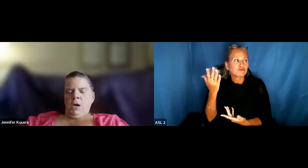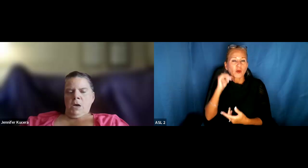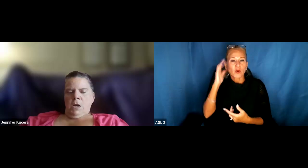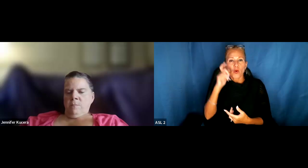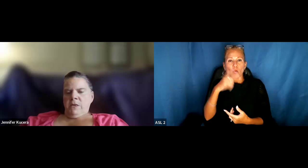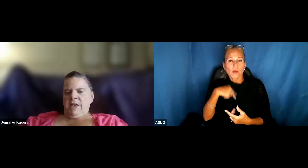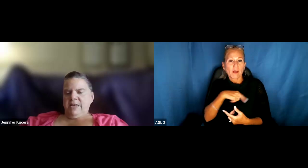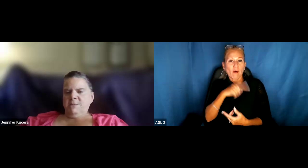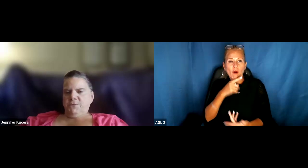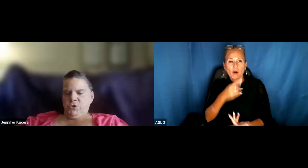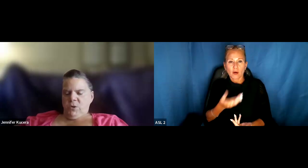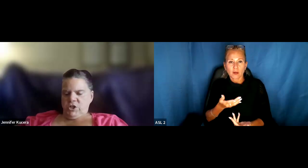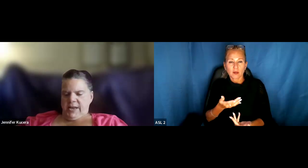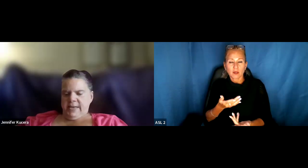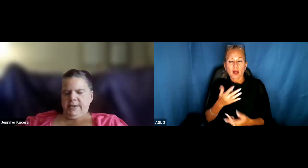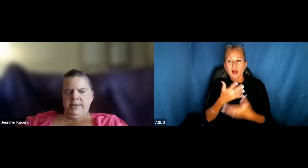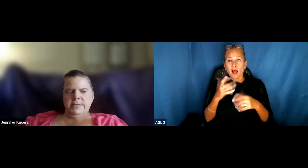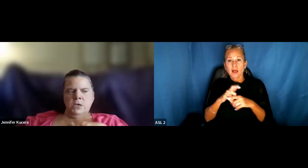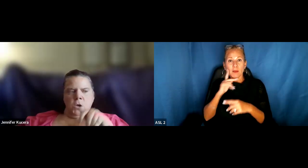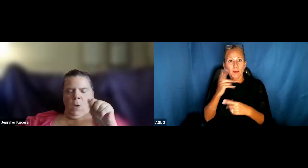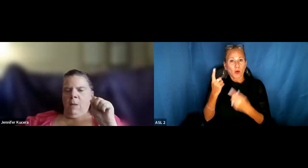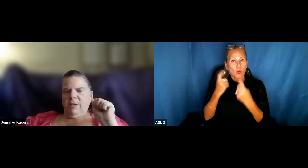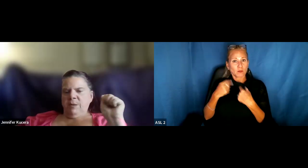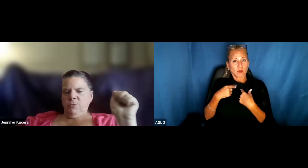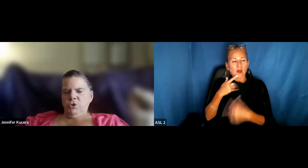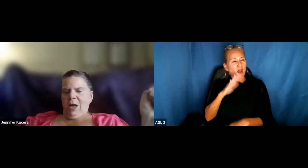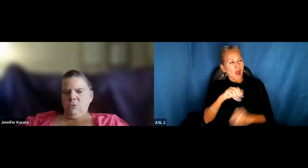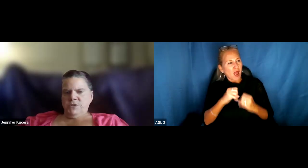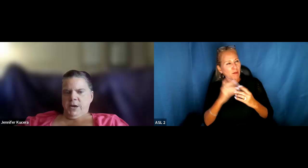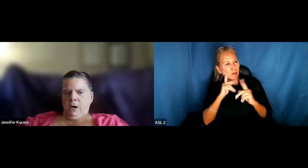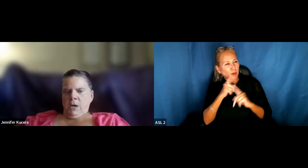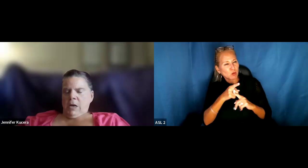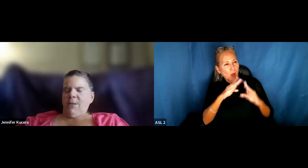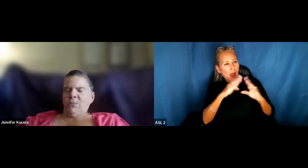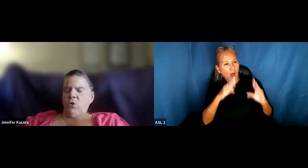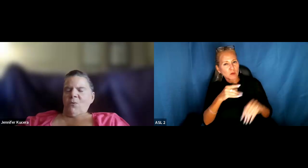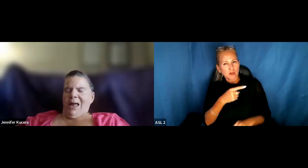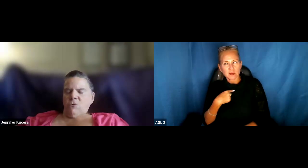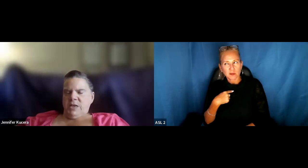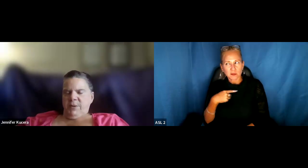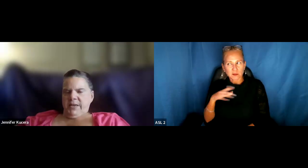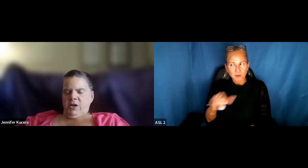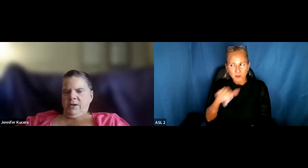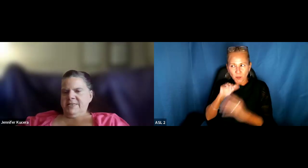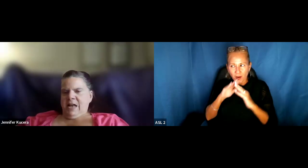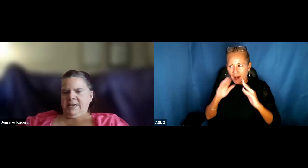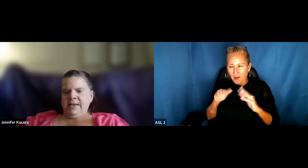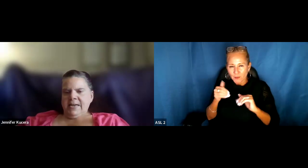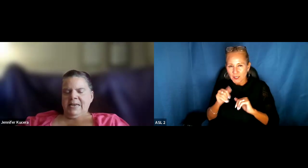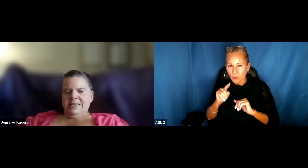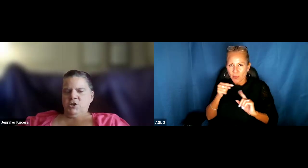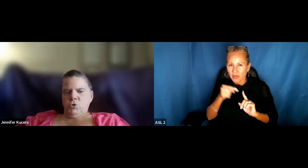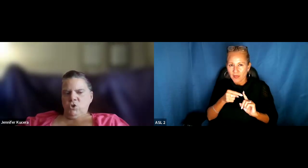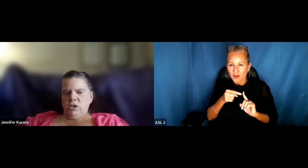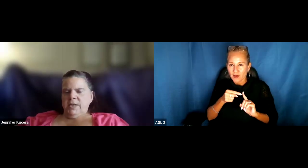are. A lot of times the first question I get is, well, how many people do you house there? I'm like, we don't house anybody here. It's not